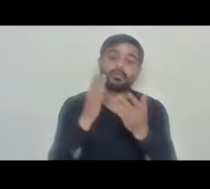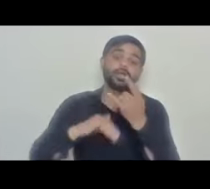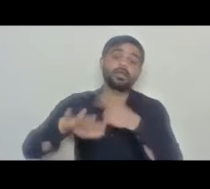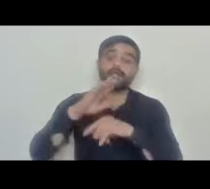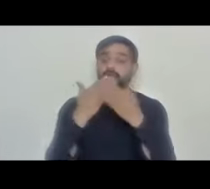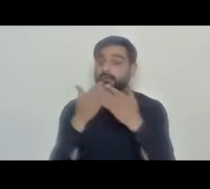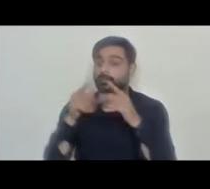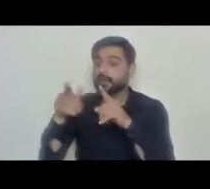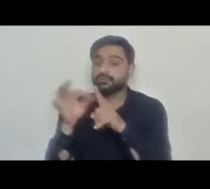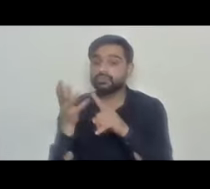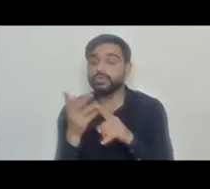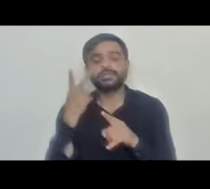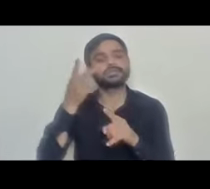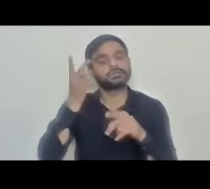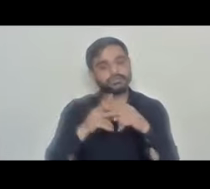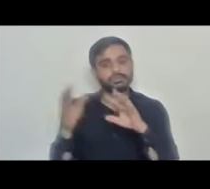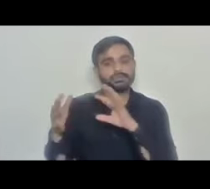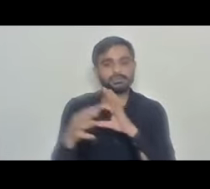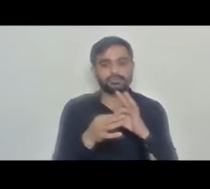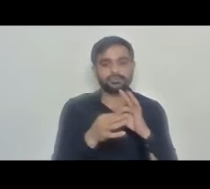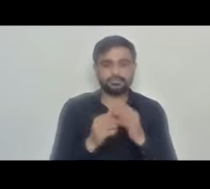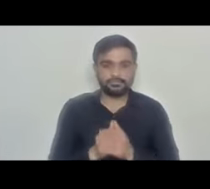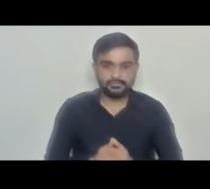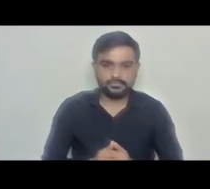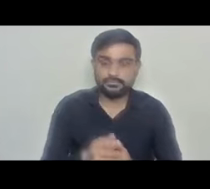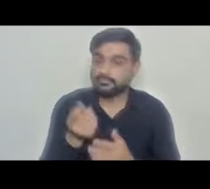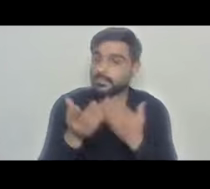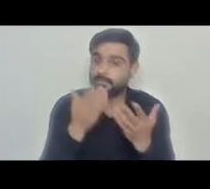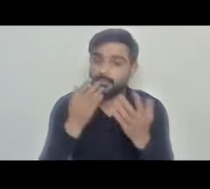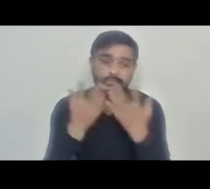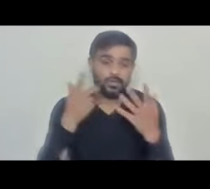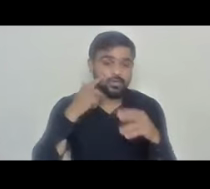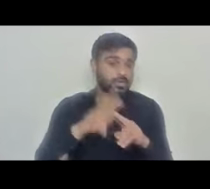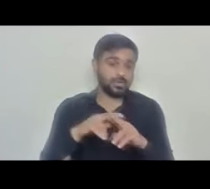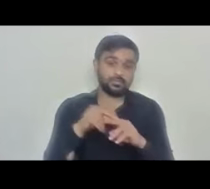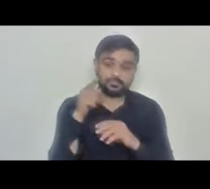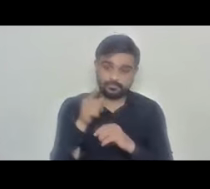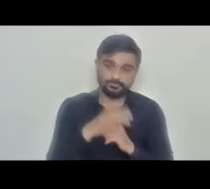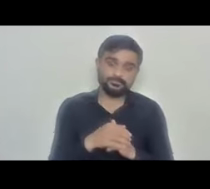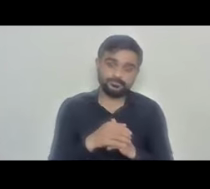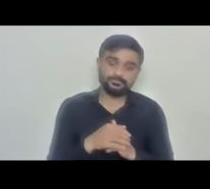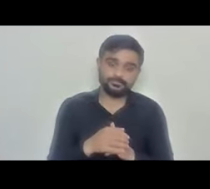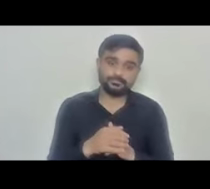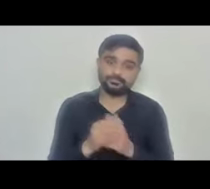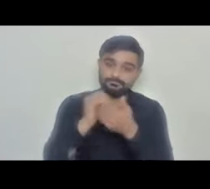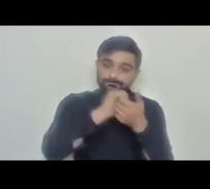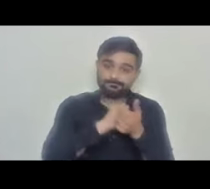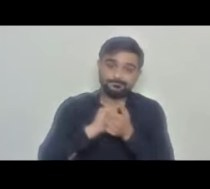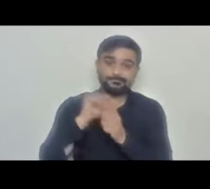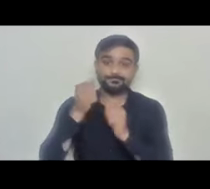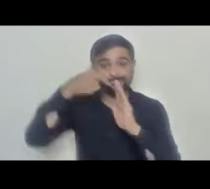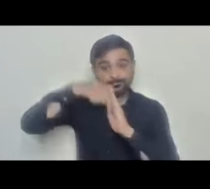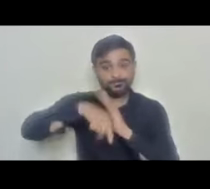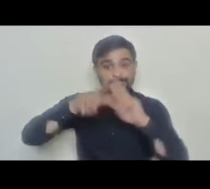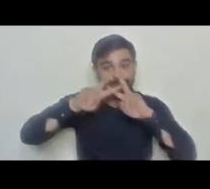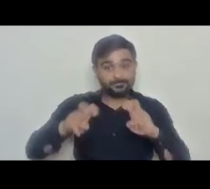study. So you would actually, mostly if you are engaging in a detailed research,